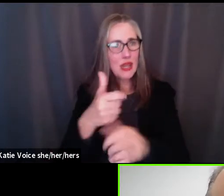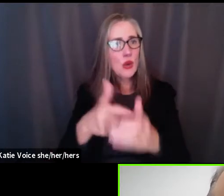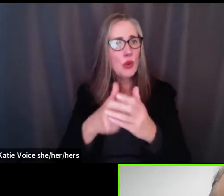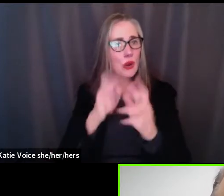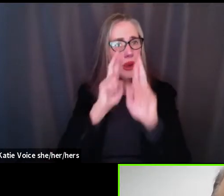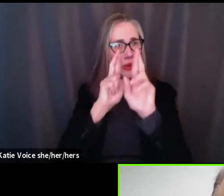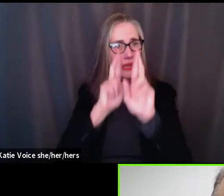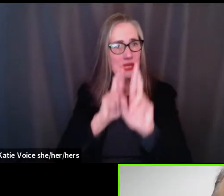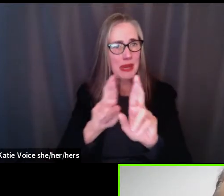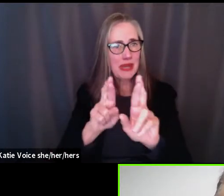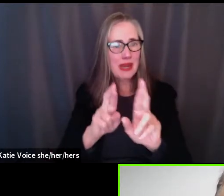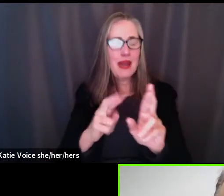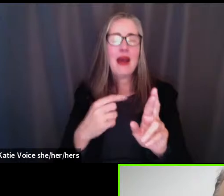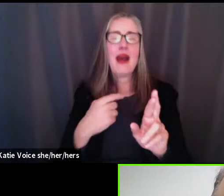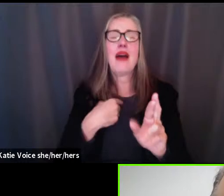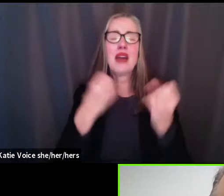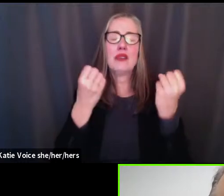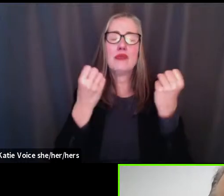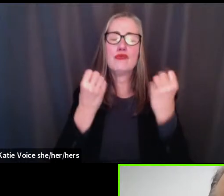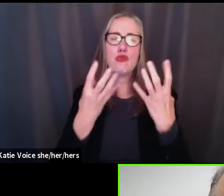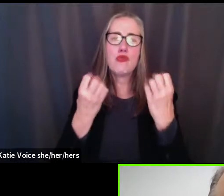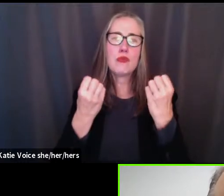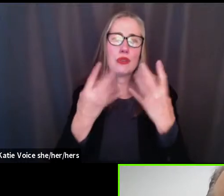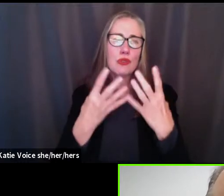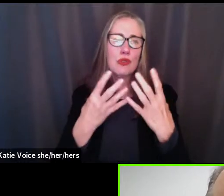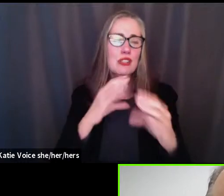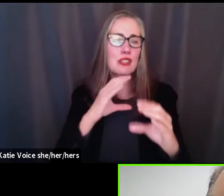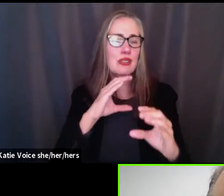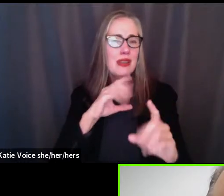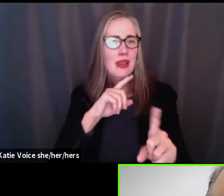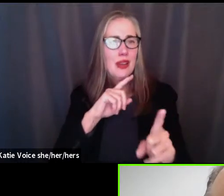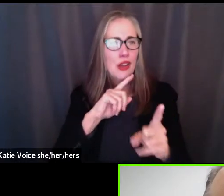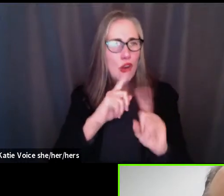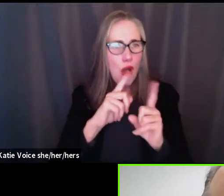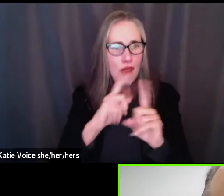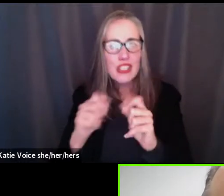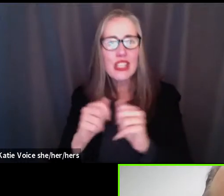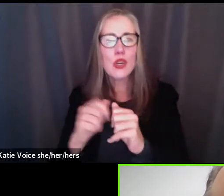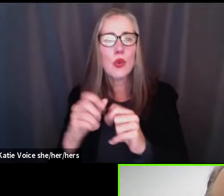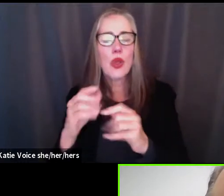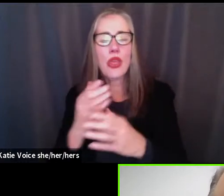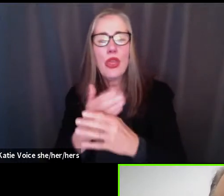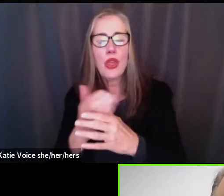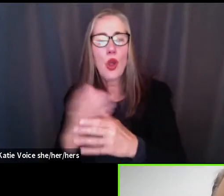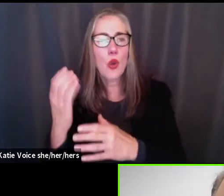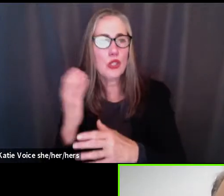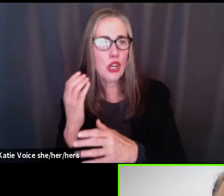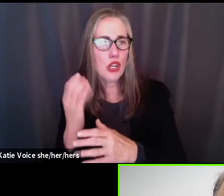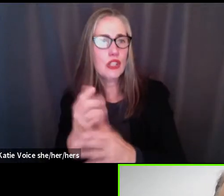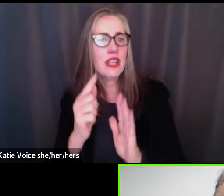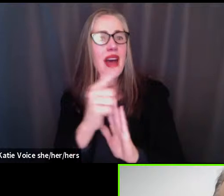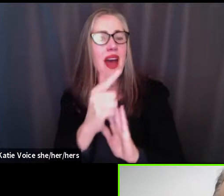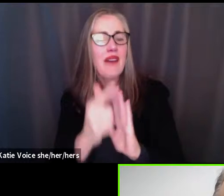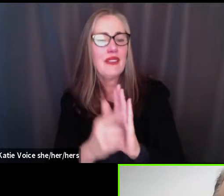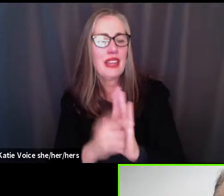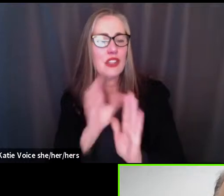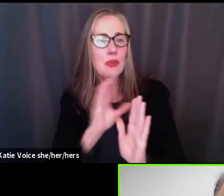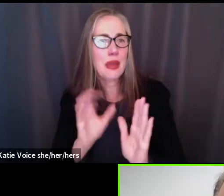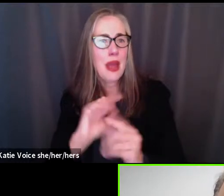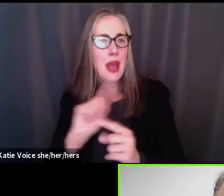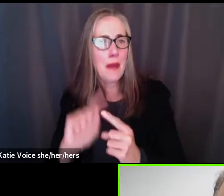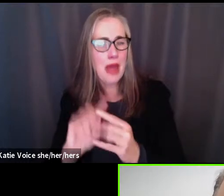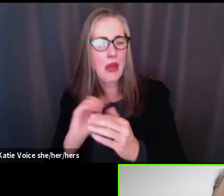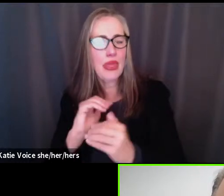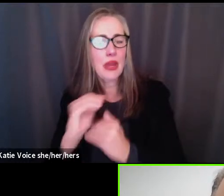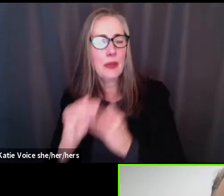had numerous conversations with the co-chairs of the legislation committee on their procedures on this piece